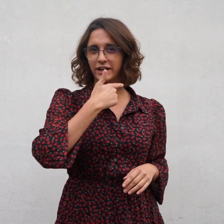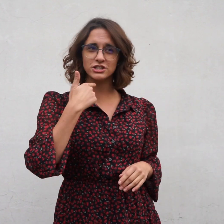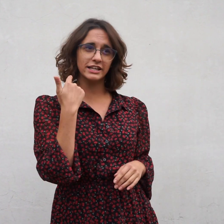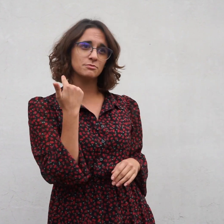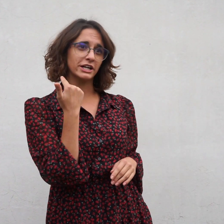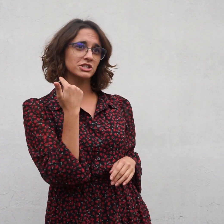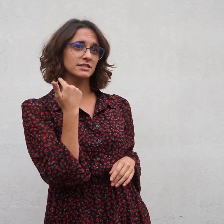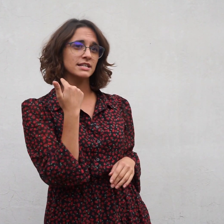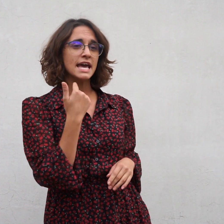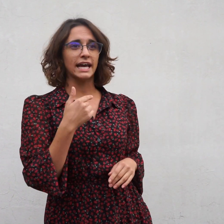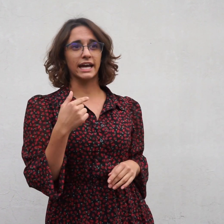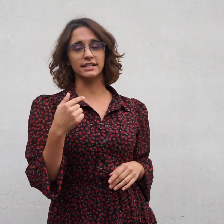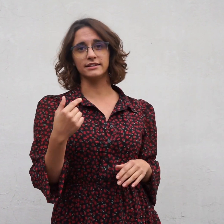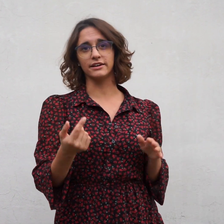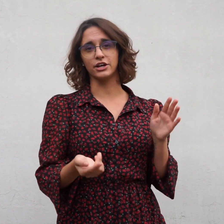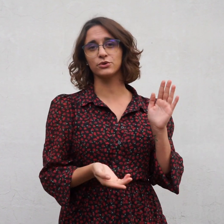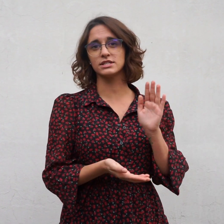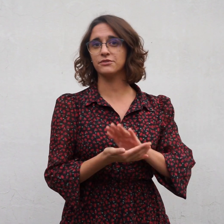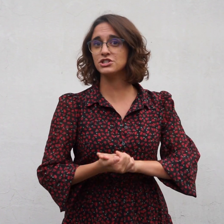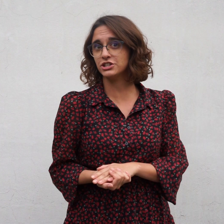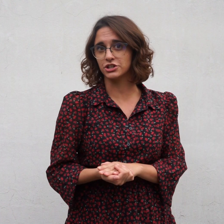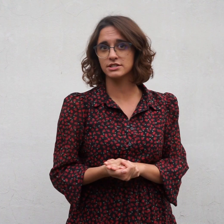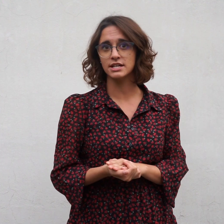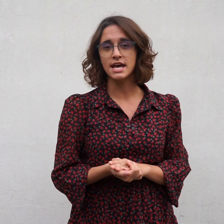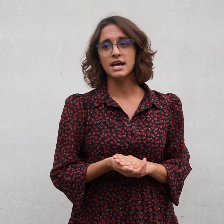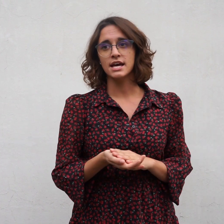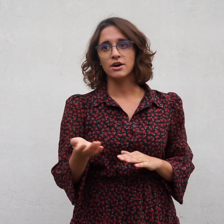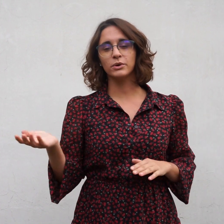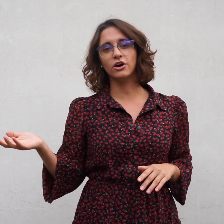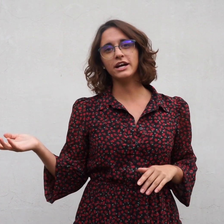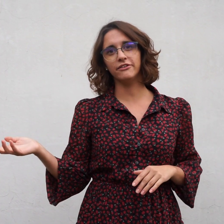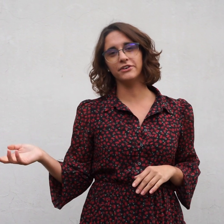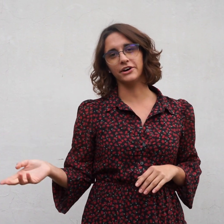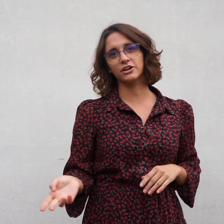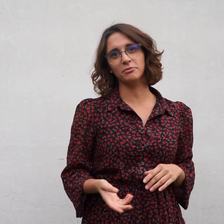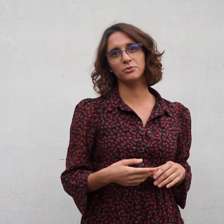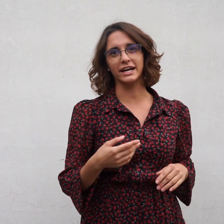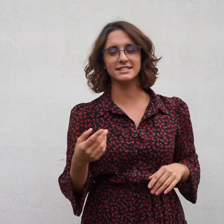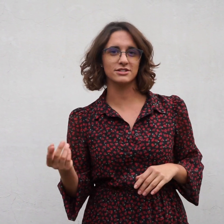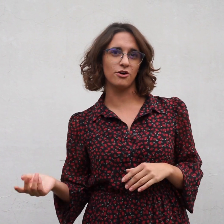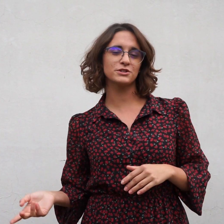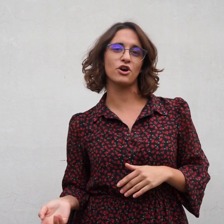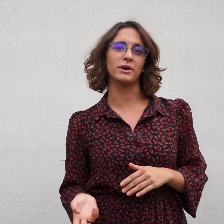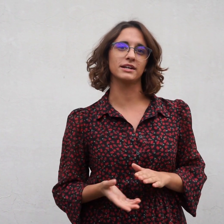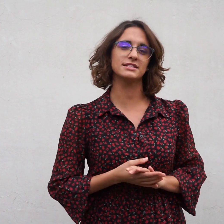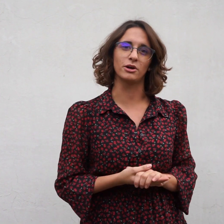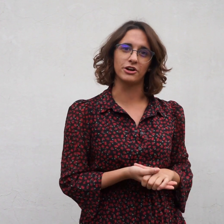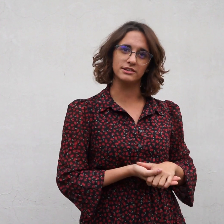facial expressions, and use different gestures. We all have common ways of showing similar things,